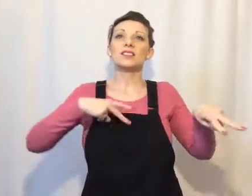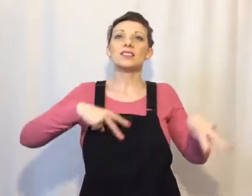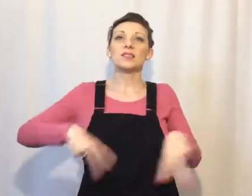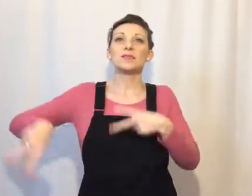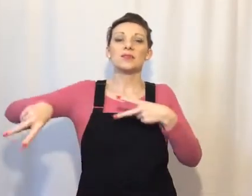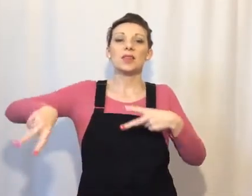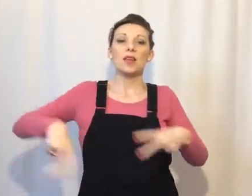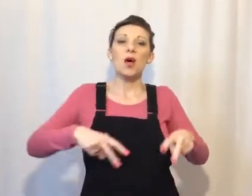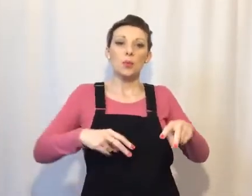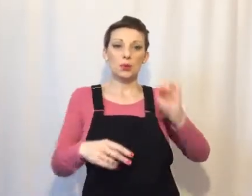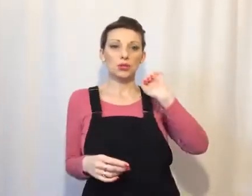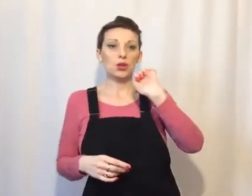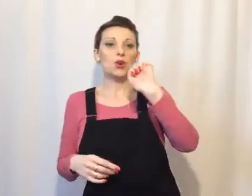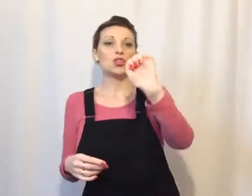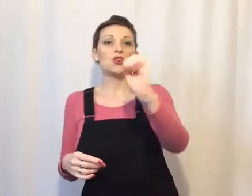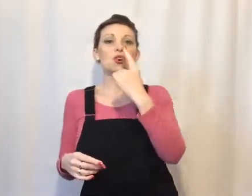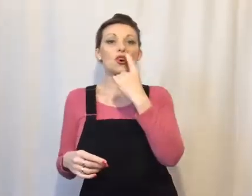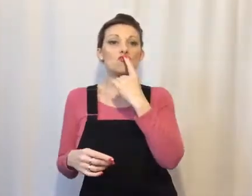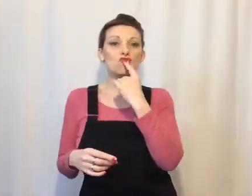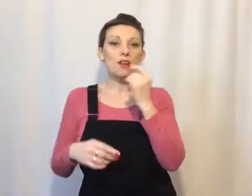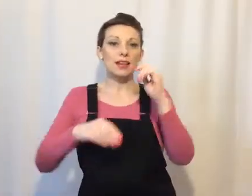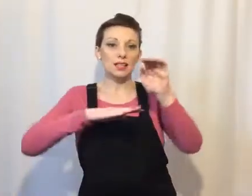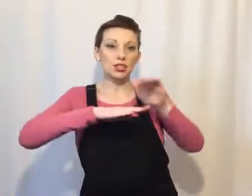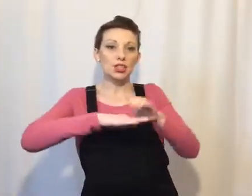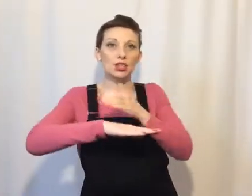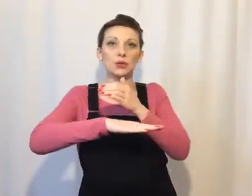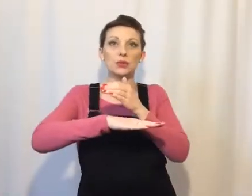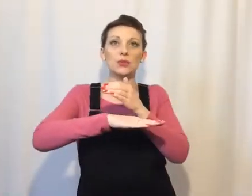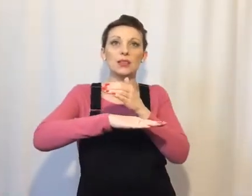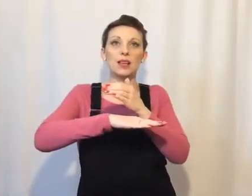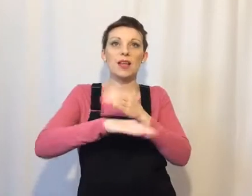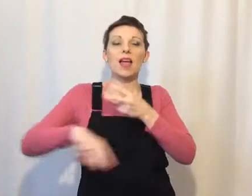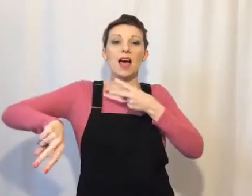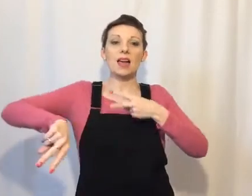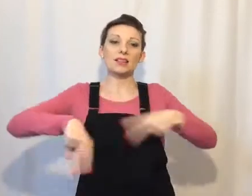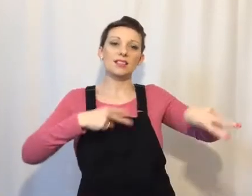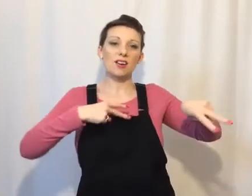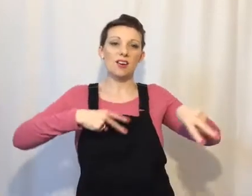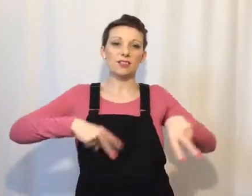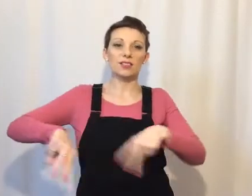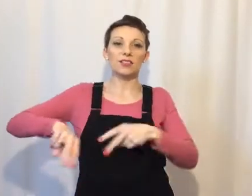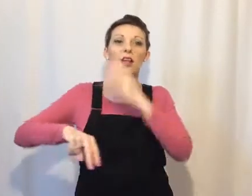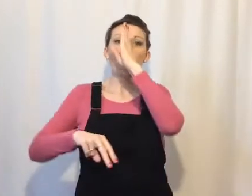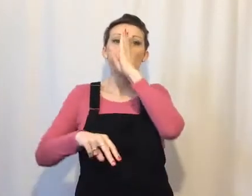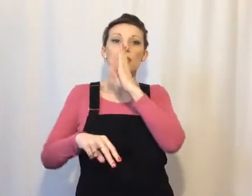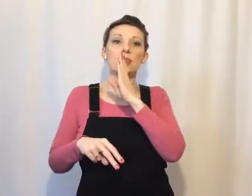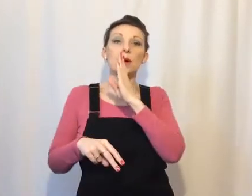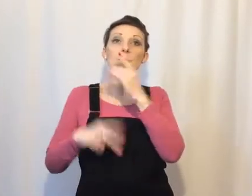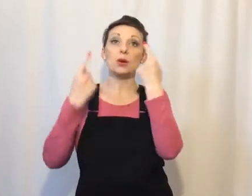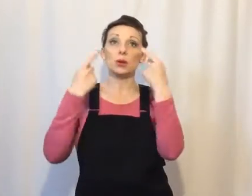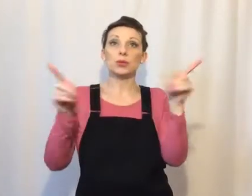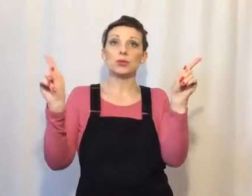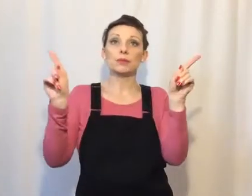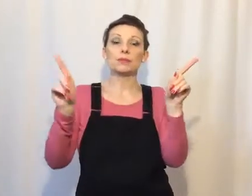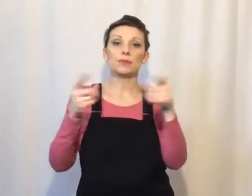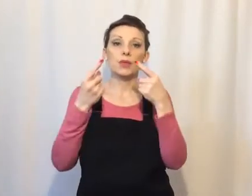dance, put on your red shoes, and dance the blues.